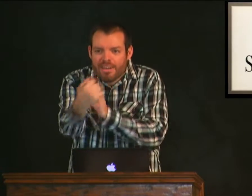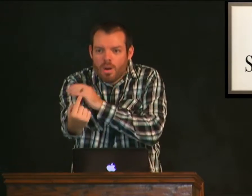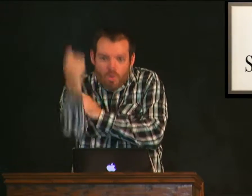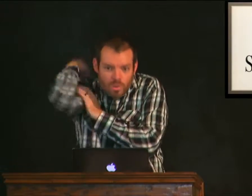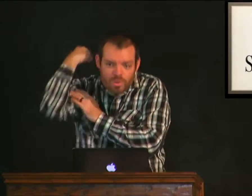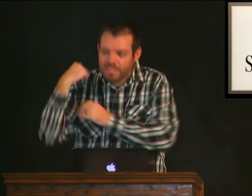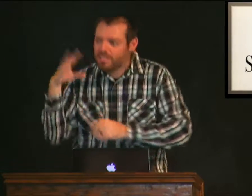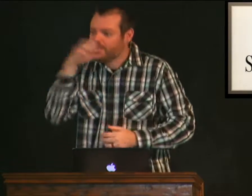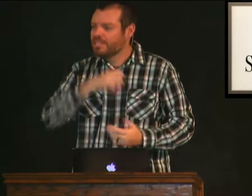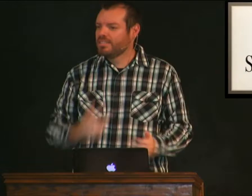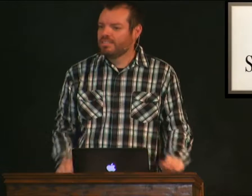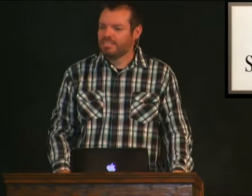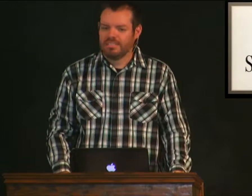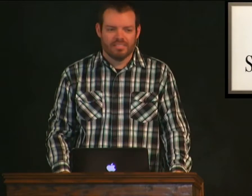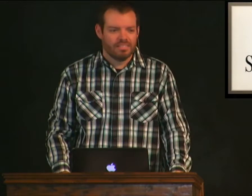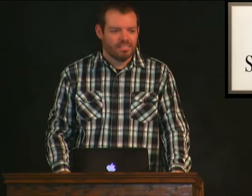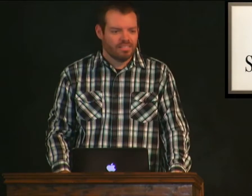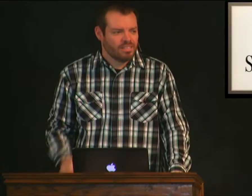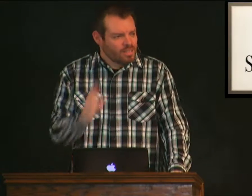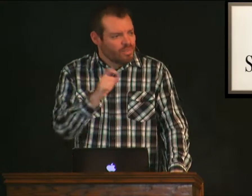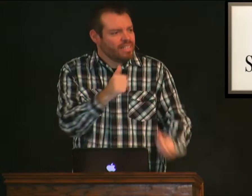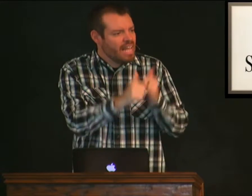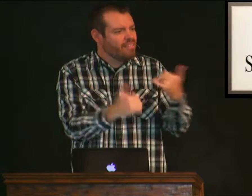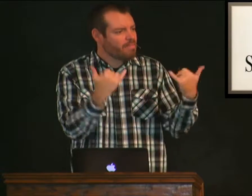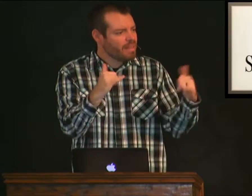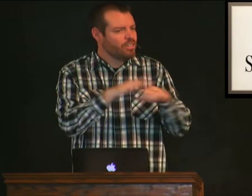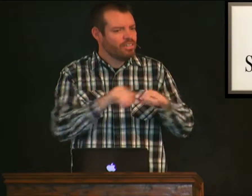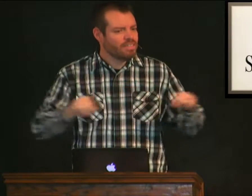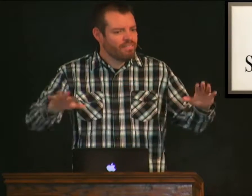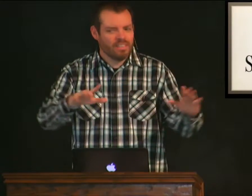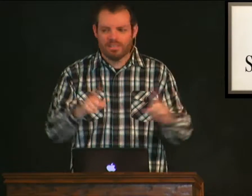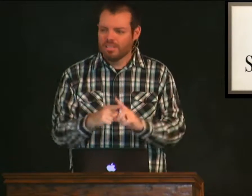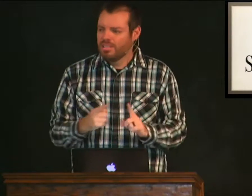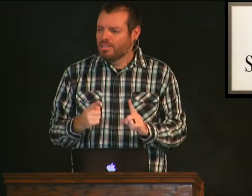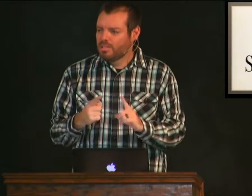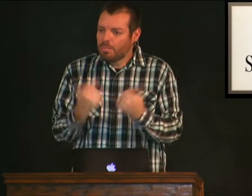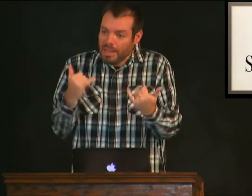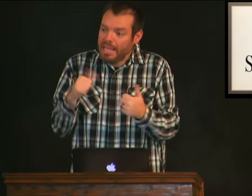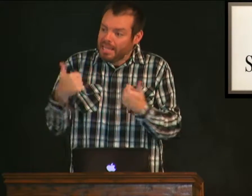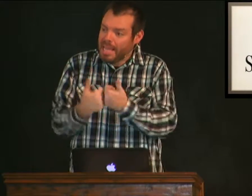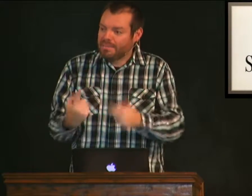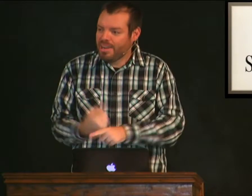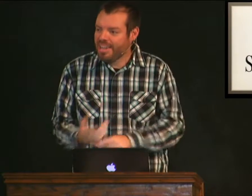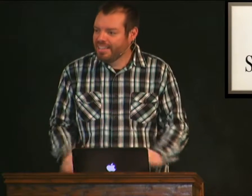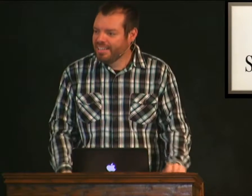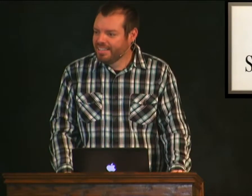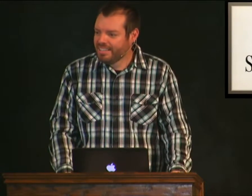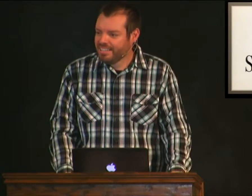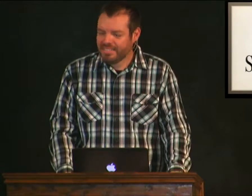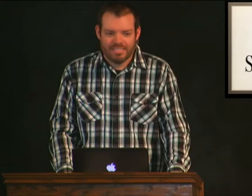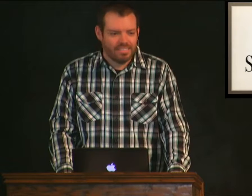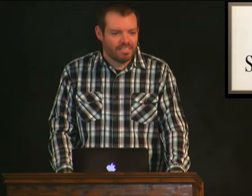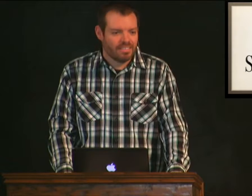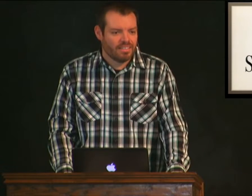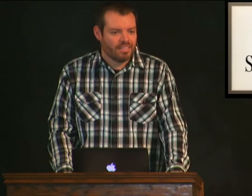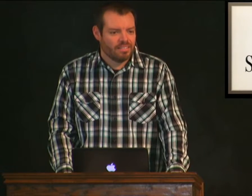catcher, you miss. You need every player on the field to play a game, right?